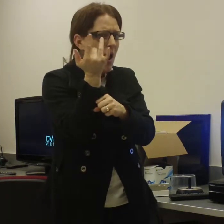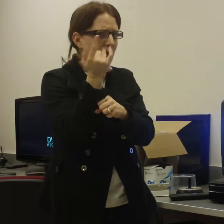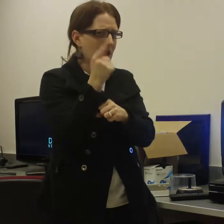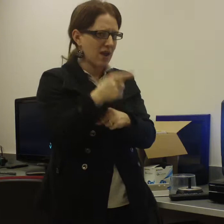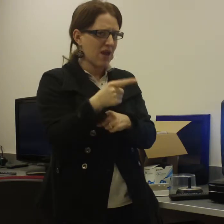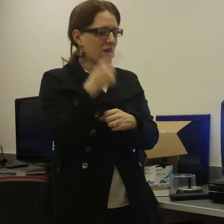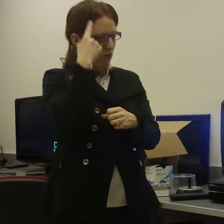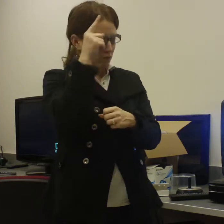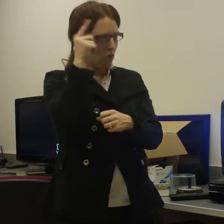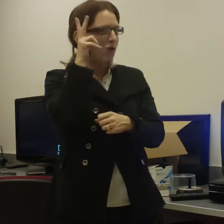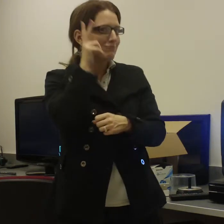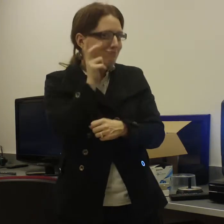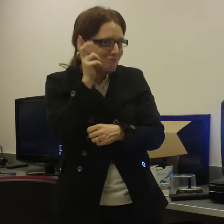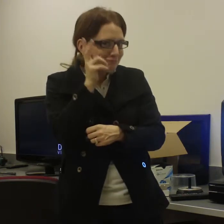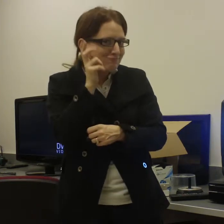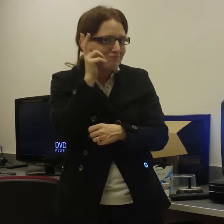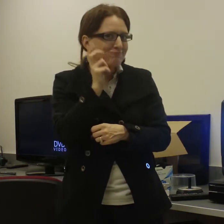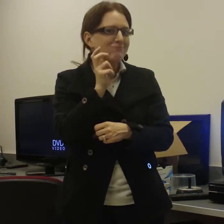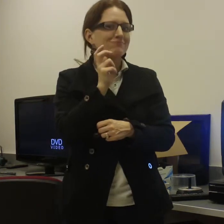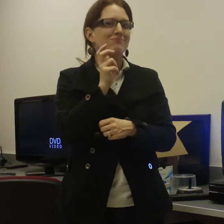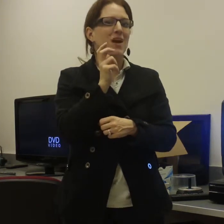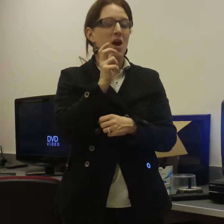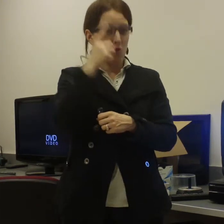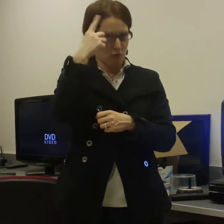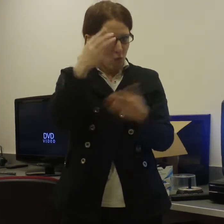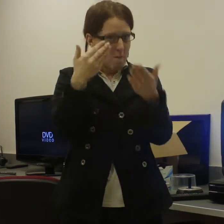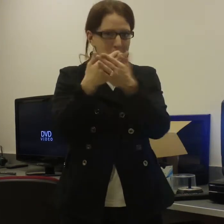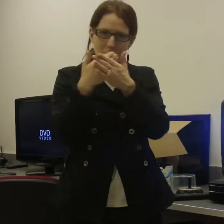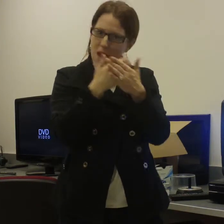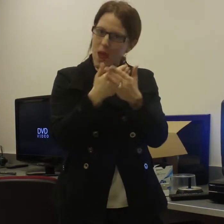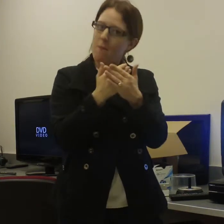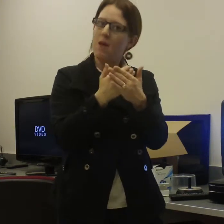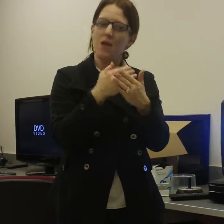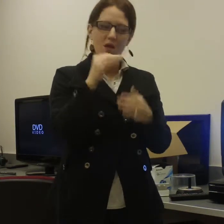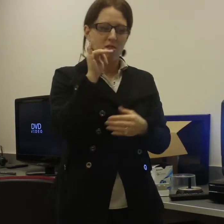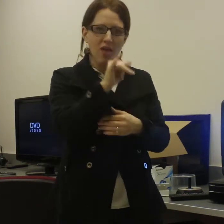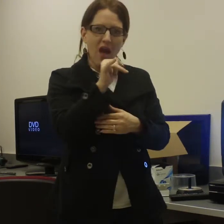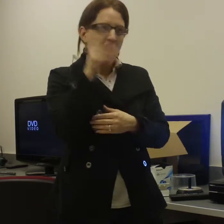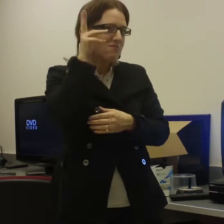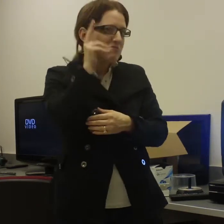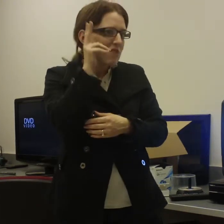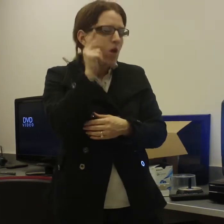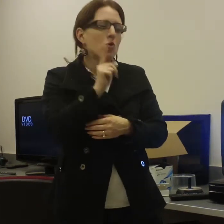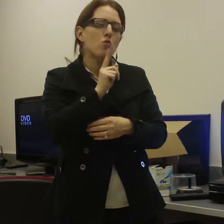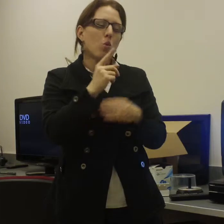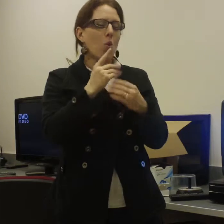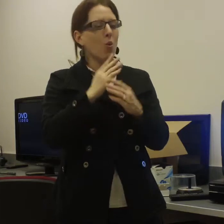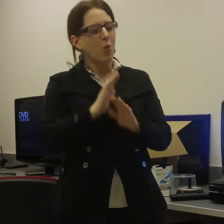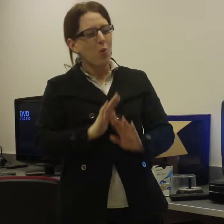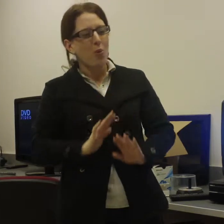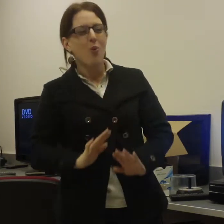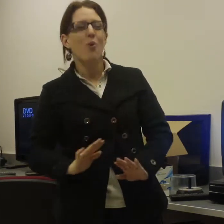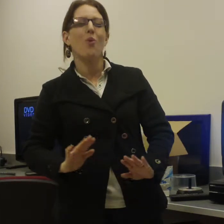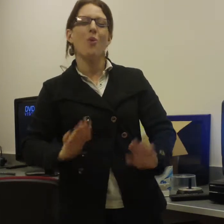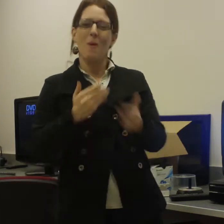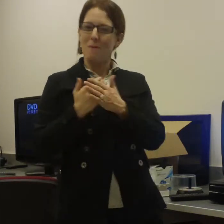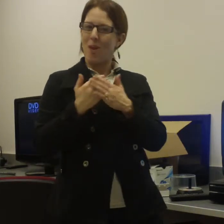them, that's an incredibly soothing sound. And for the first 2 or 3 months of their lives, they are going to